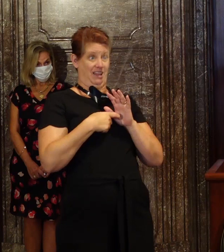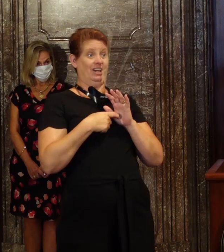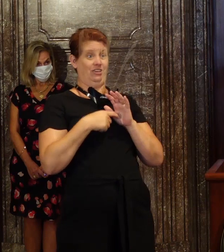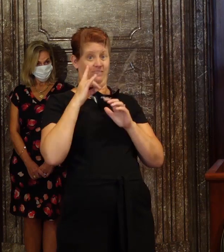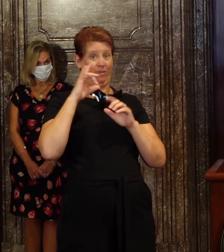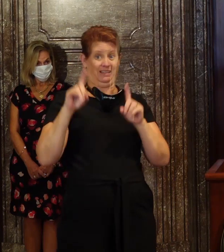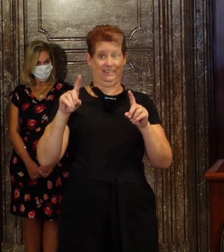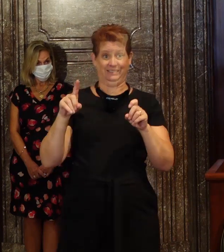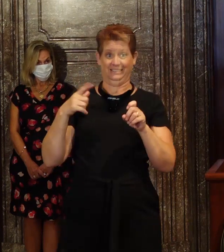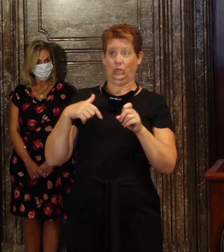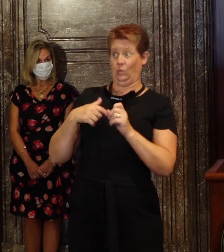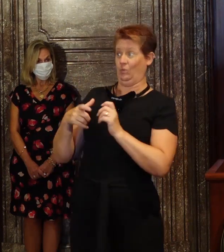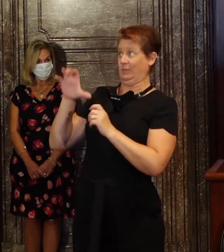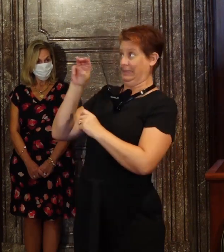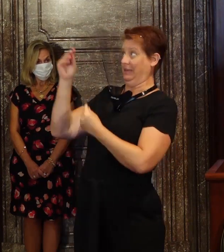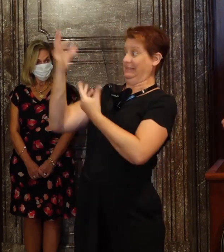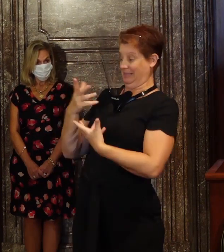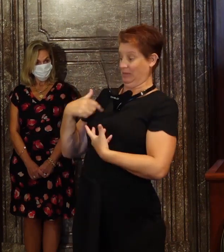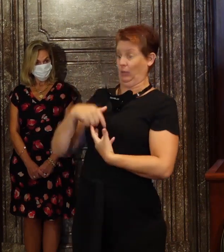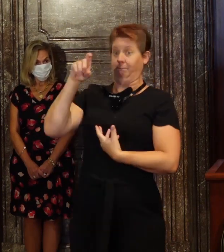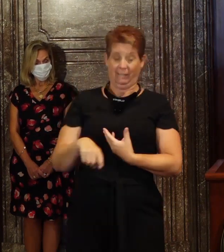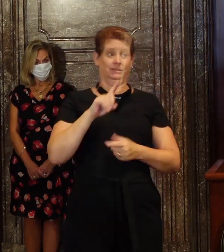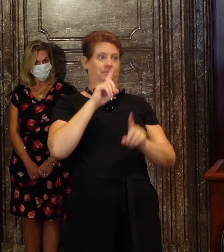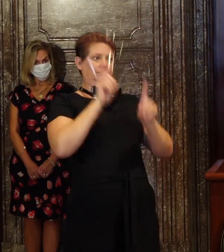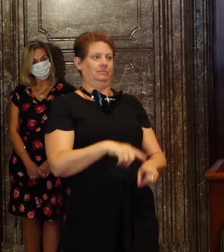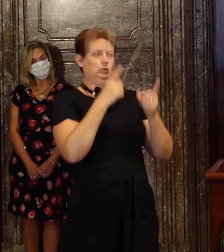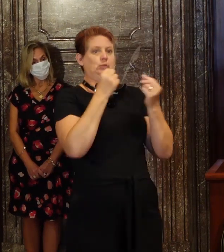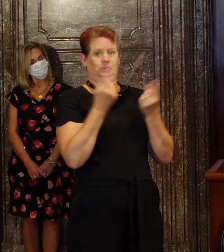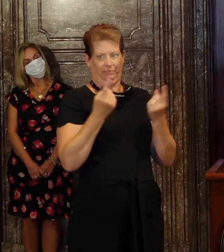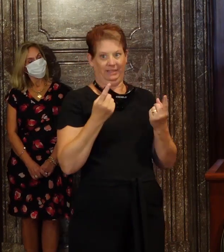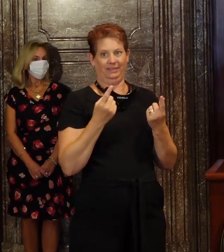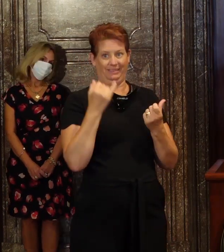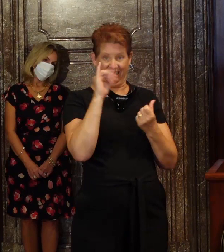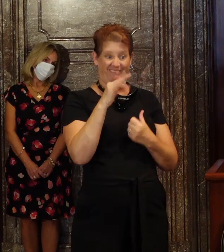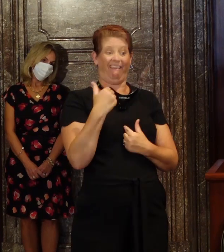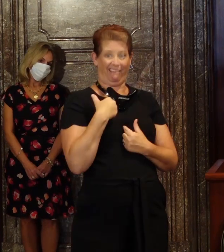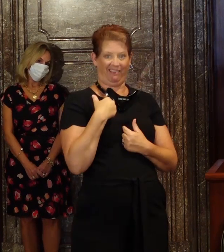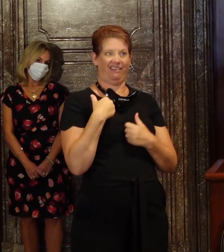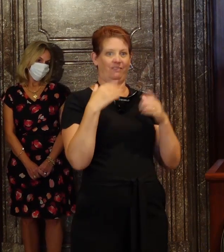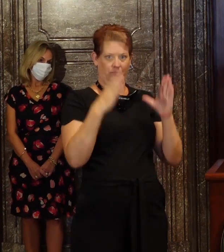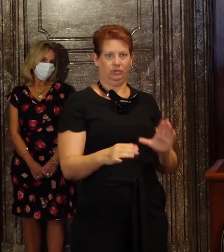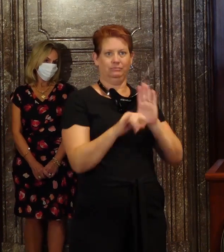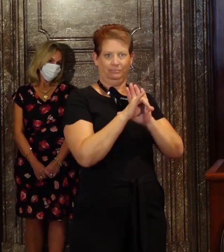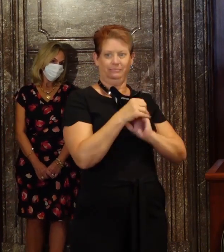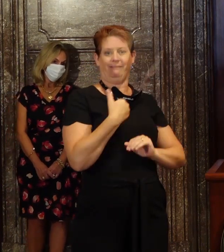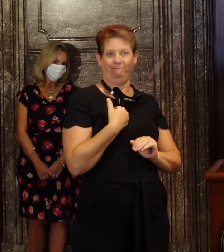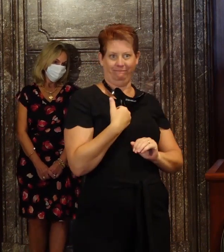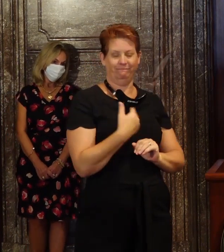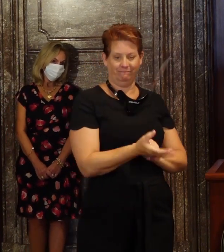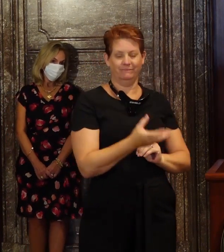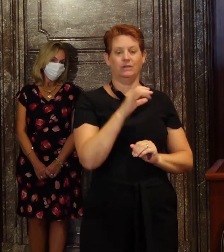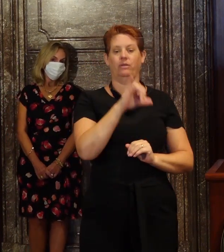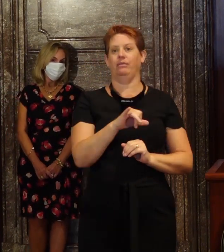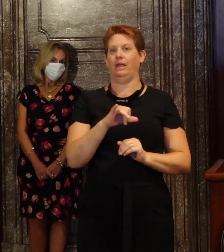And we are required under CMS guidance to respond if there are cases identified. So that will